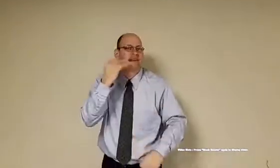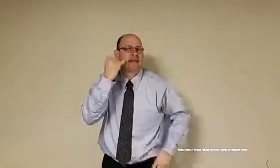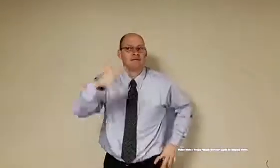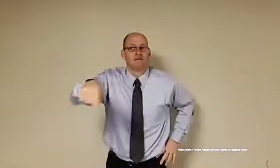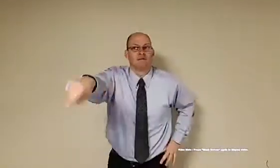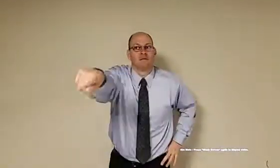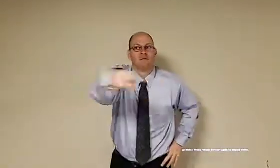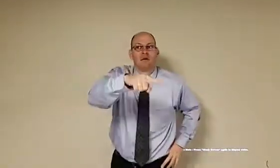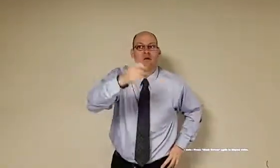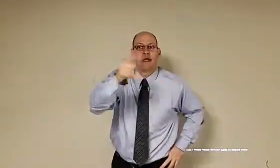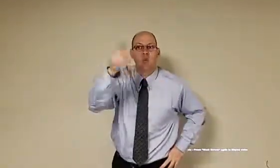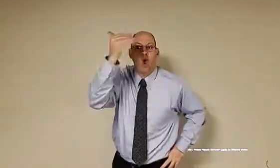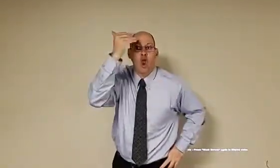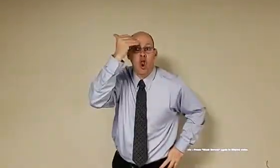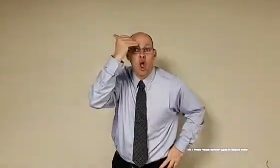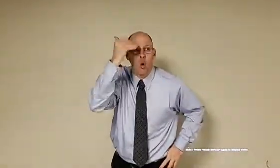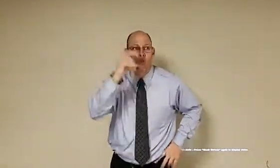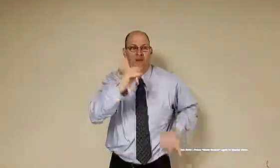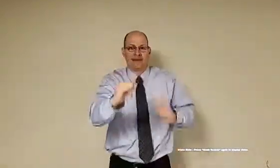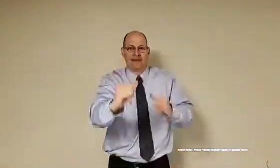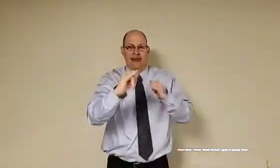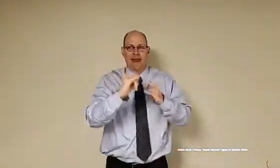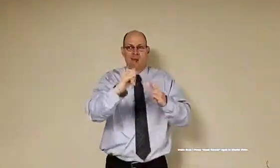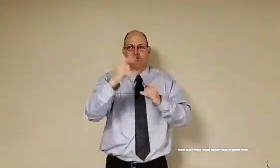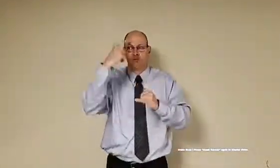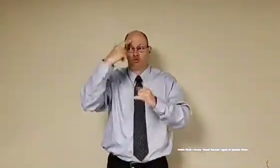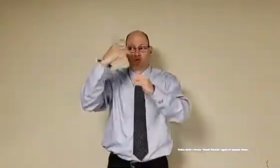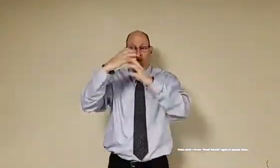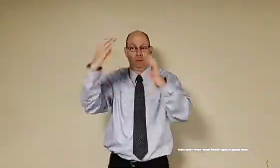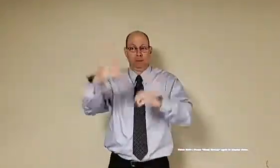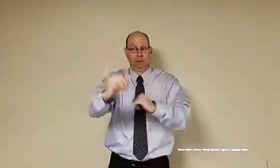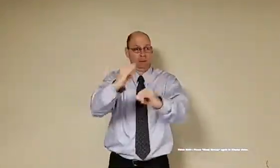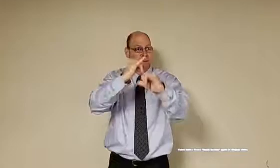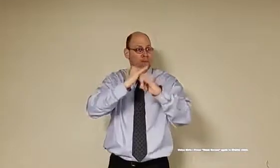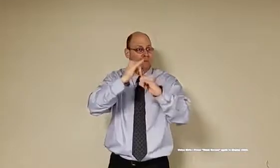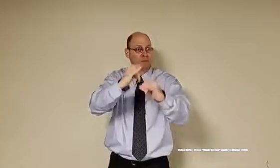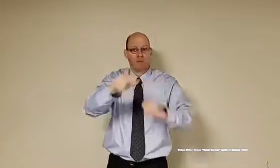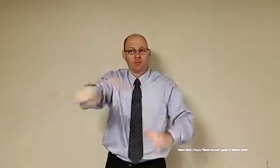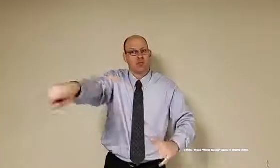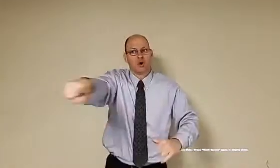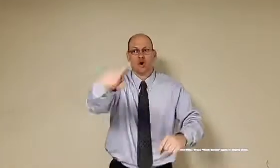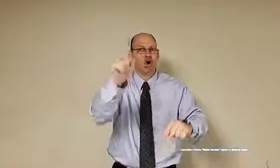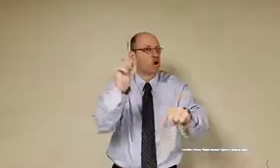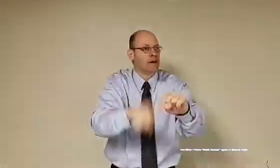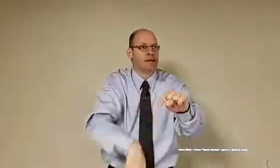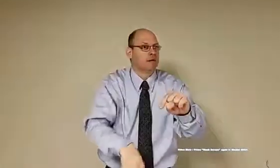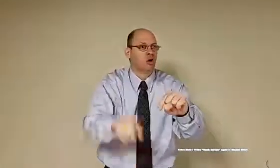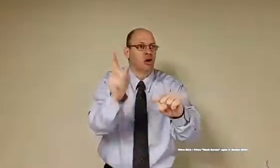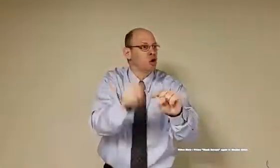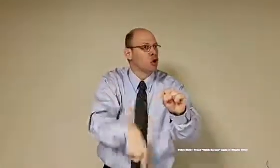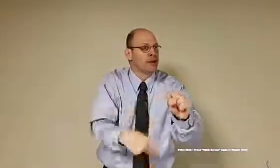And he said, "Can you tell me what my dream means?"